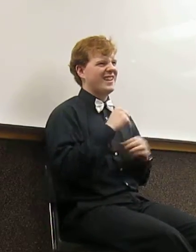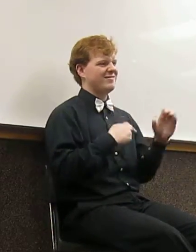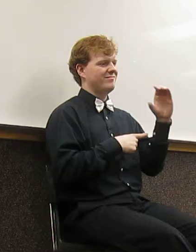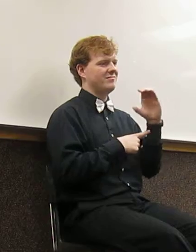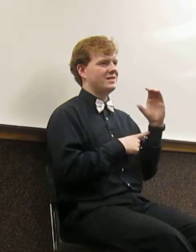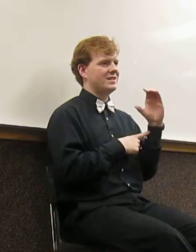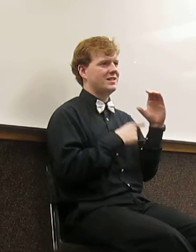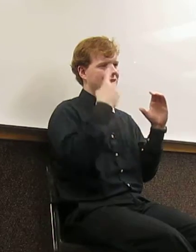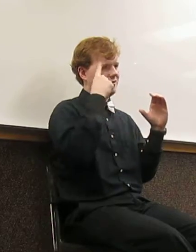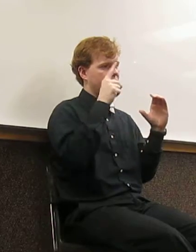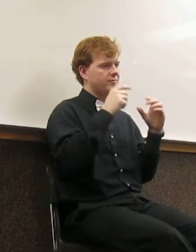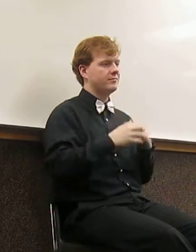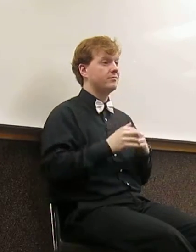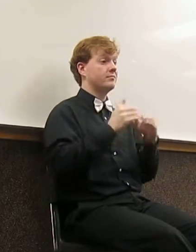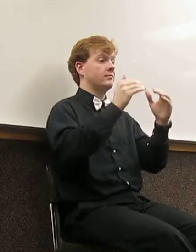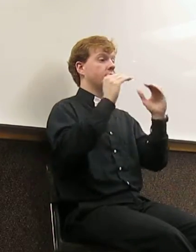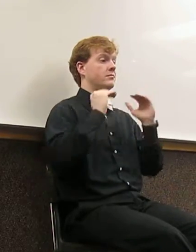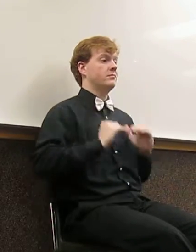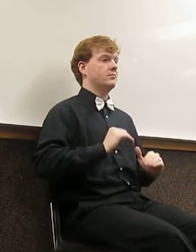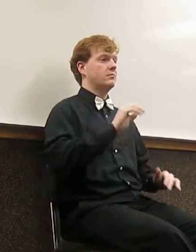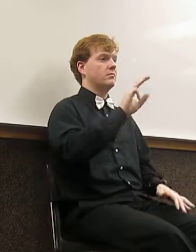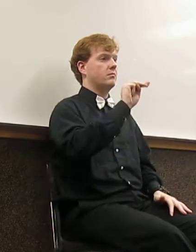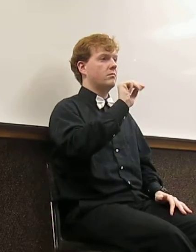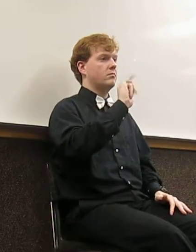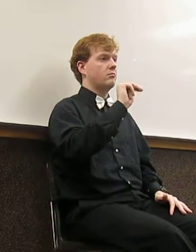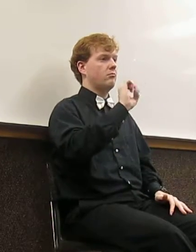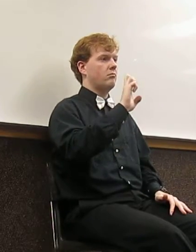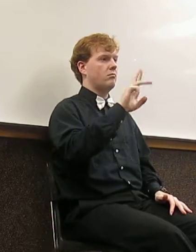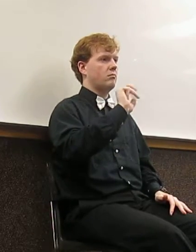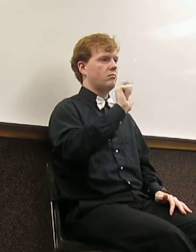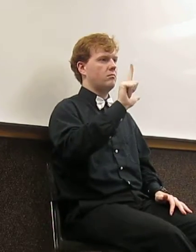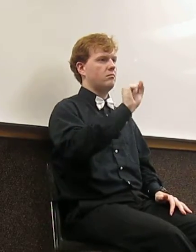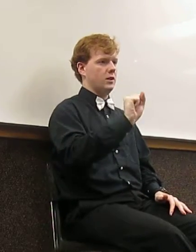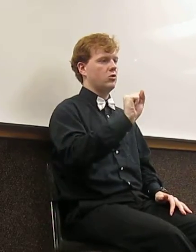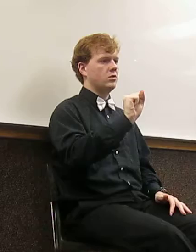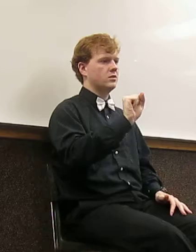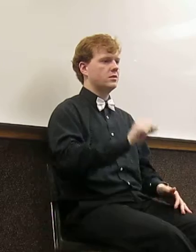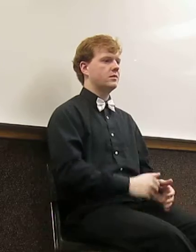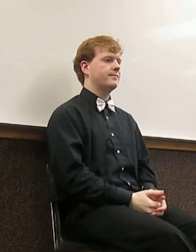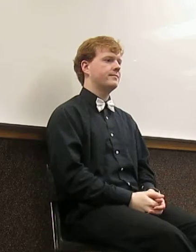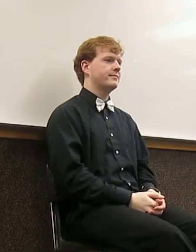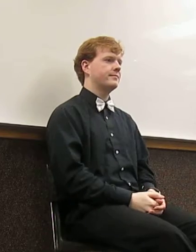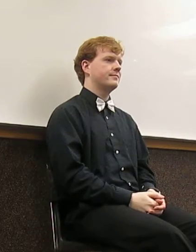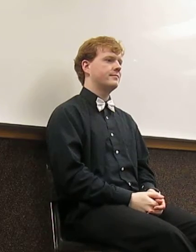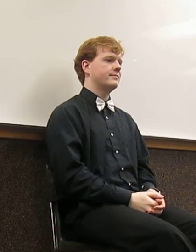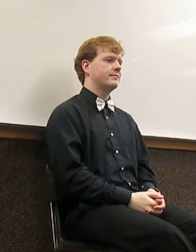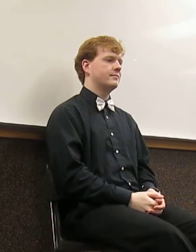C does. Okay, minerals. Next one. Number 5, I believe. Minerals.